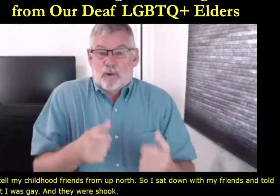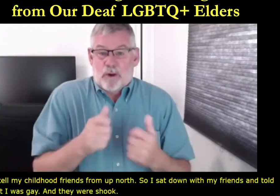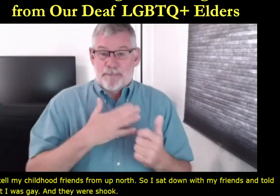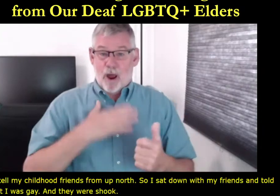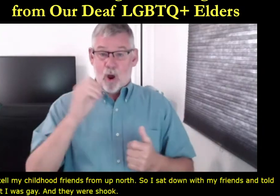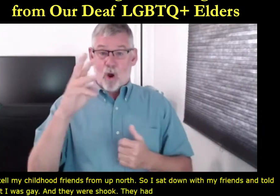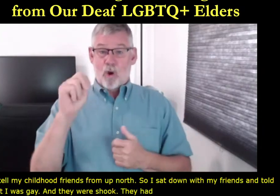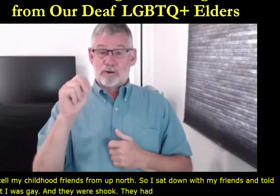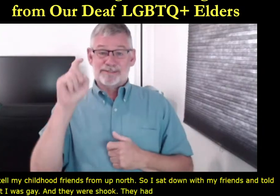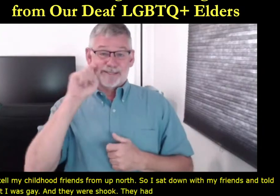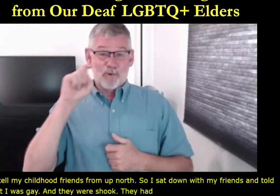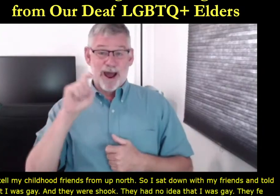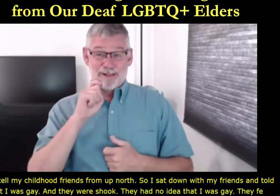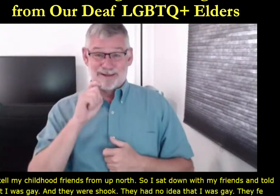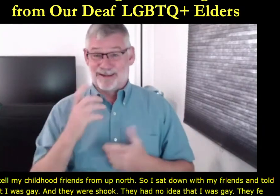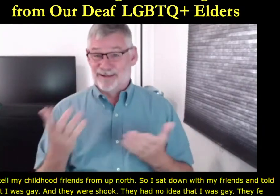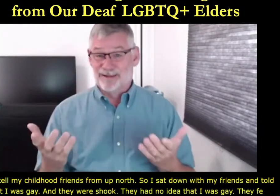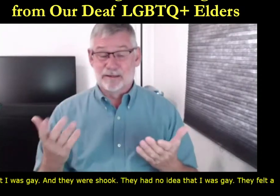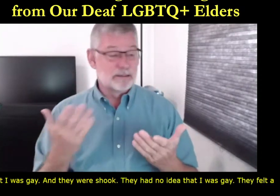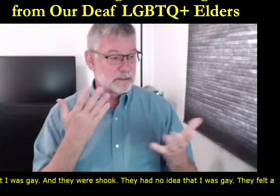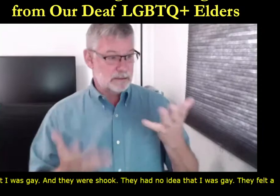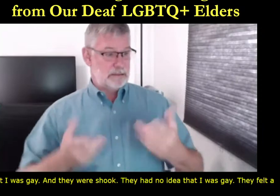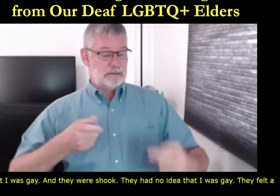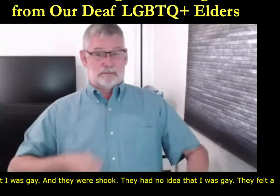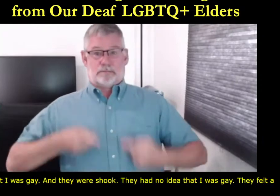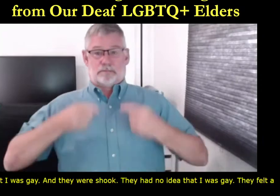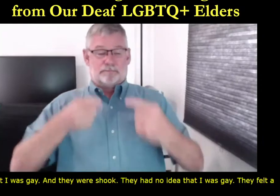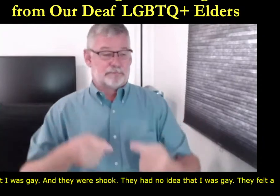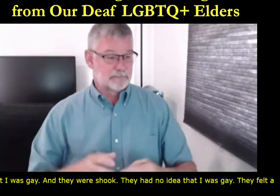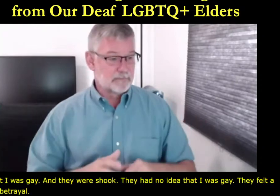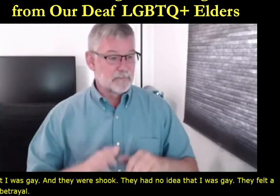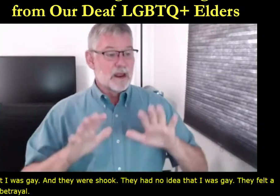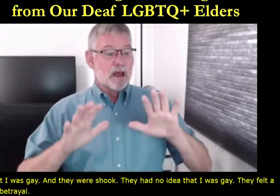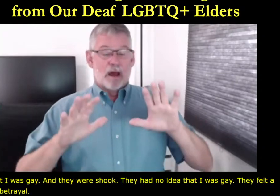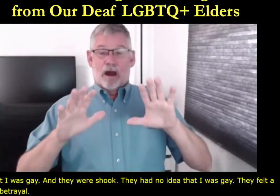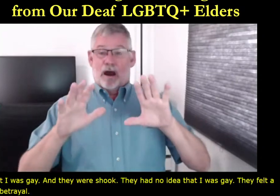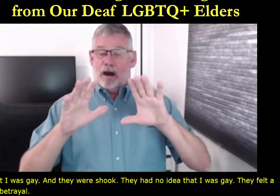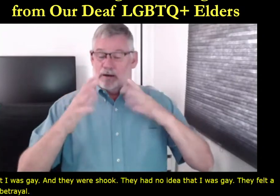and i told them i've been struggling with this with my own sexual orientation for some time now